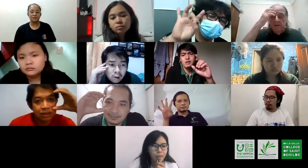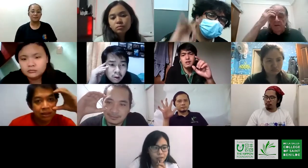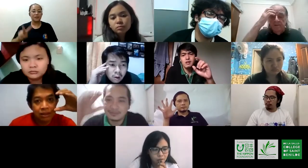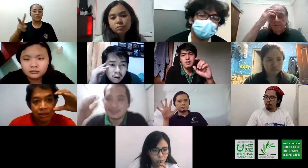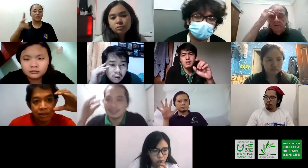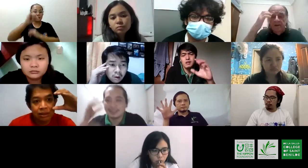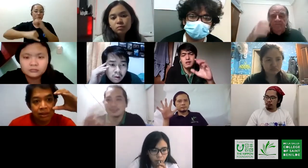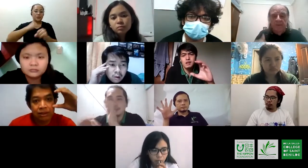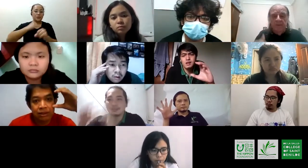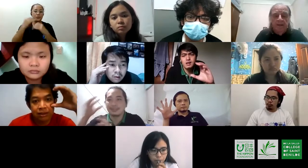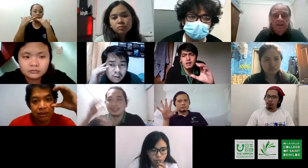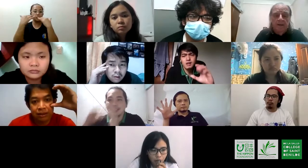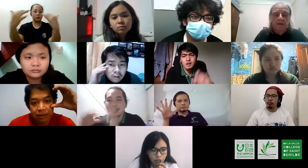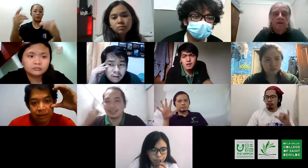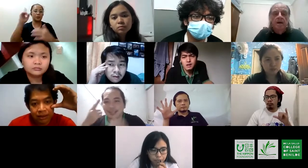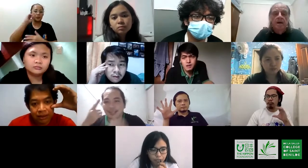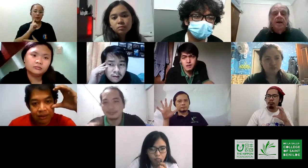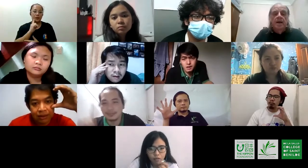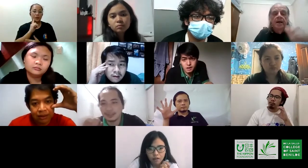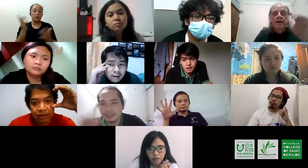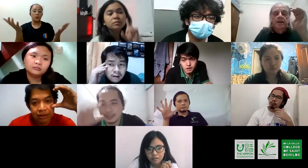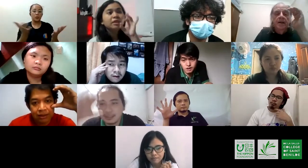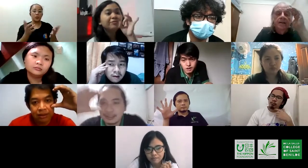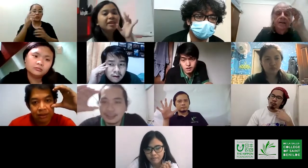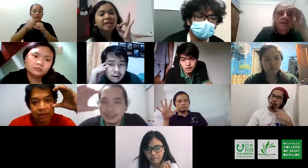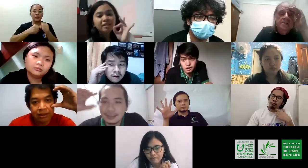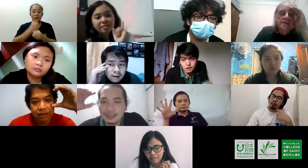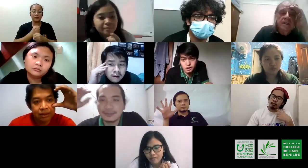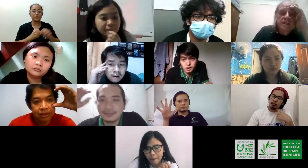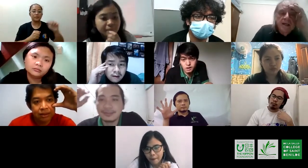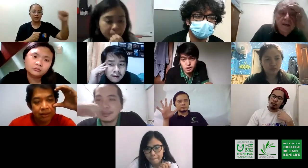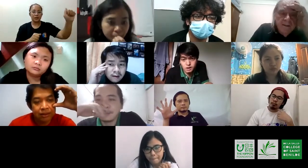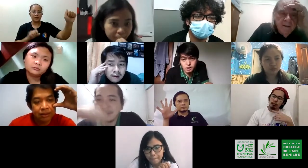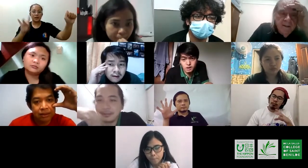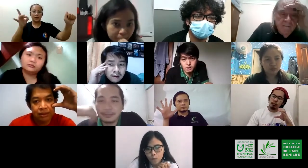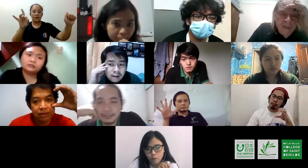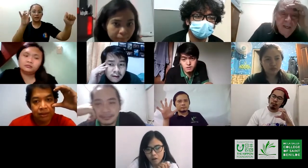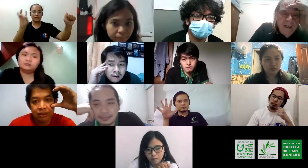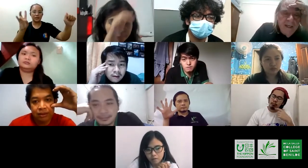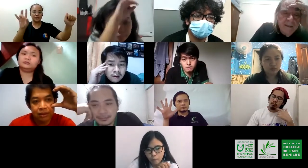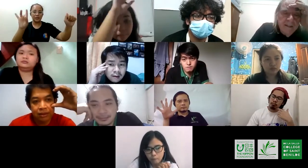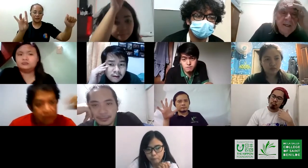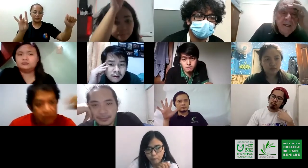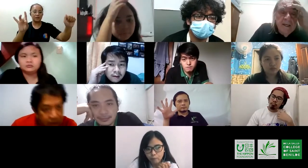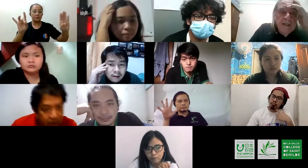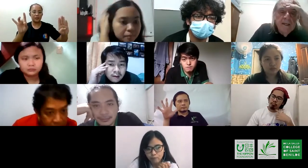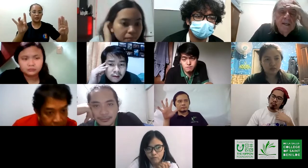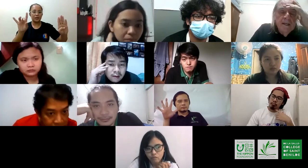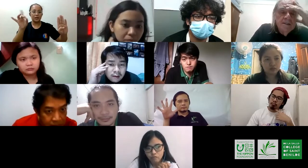of the Deaf met in the year A, 1878, B, 1880,